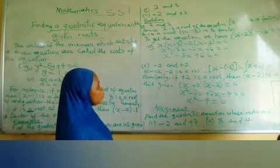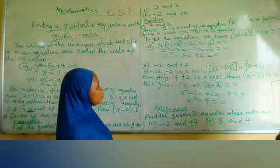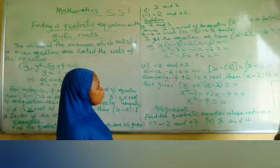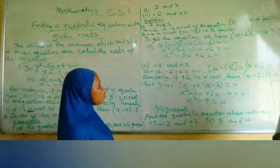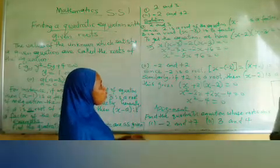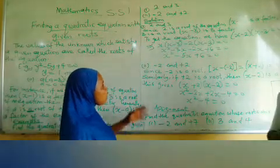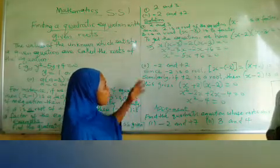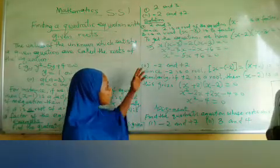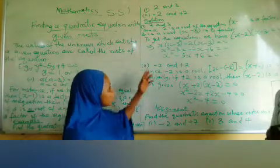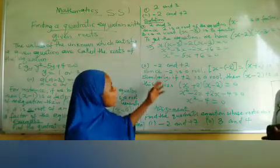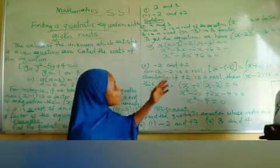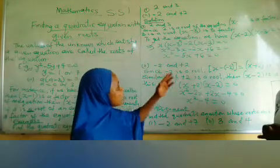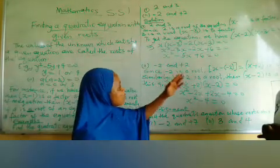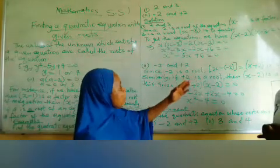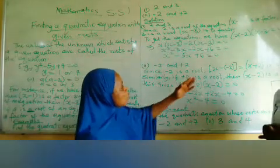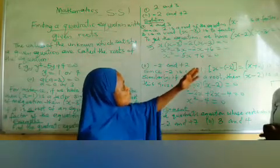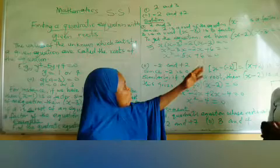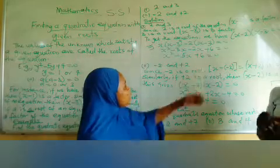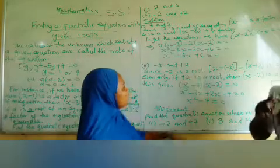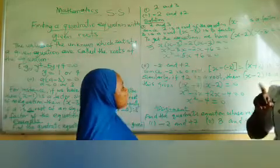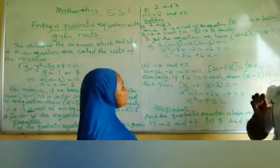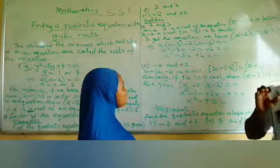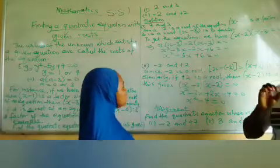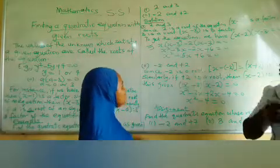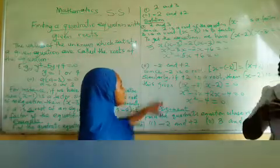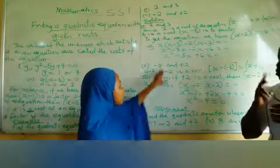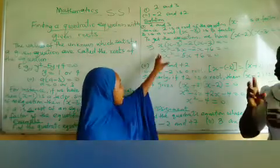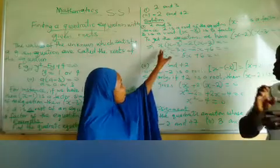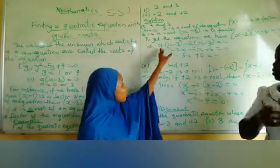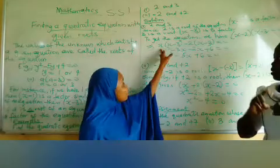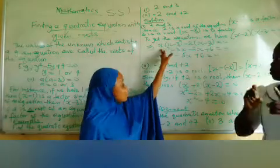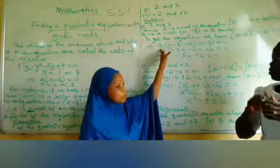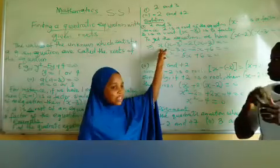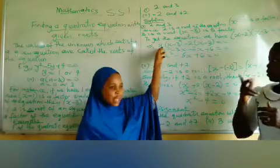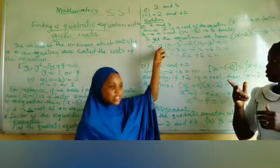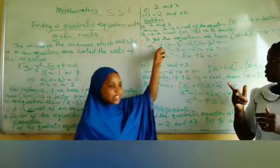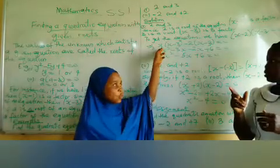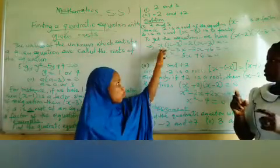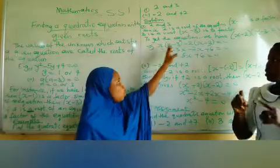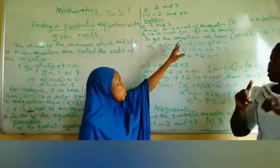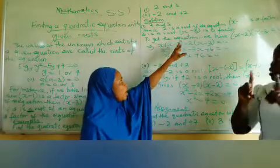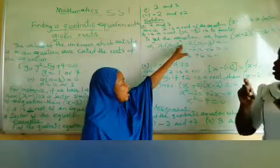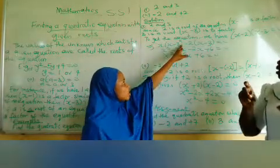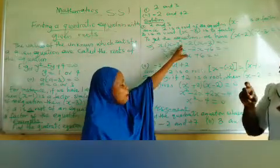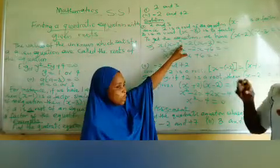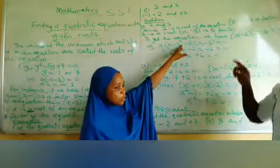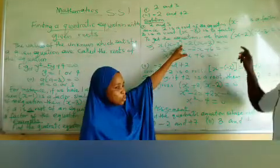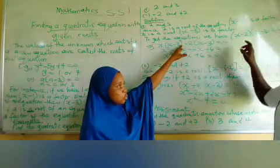we want to expand x minus 2, x minus 3. That will give us x into x minus 2